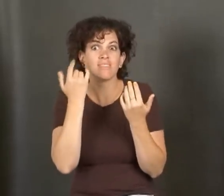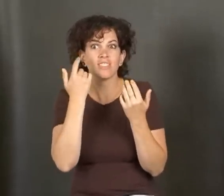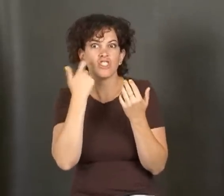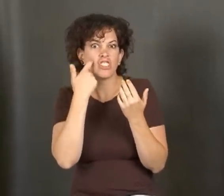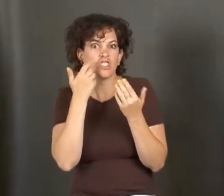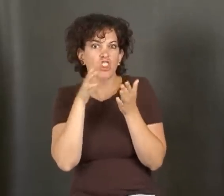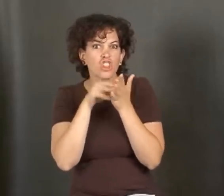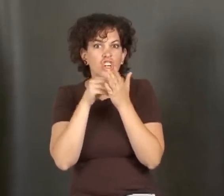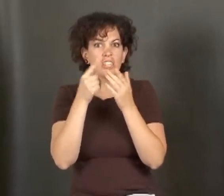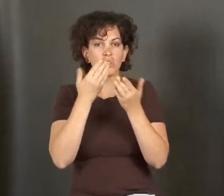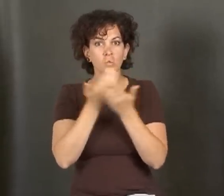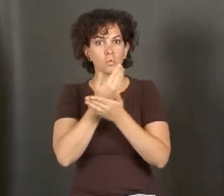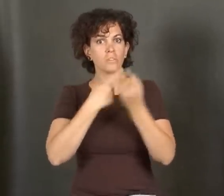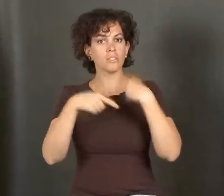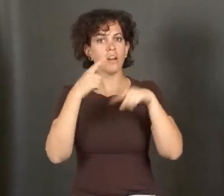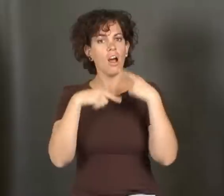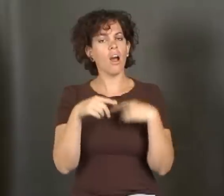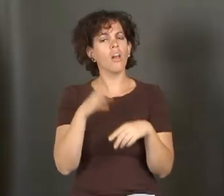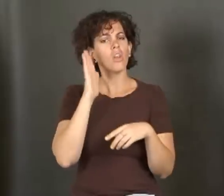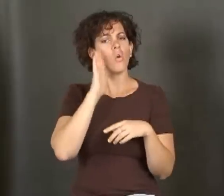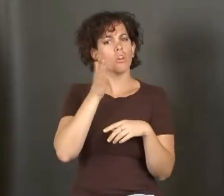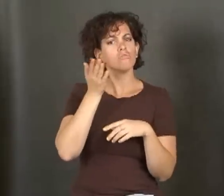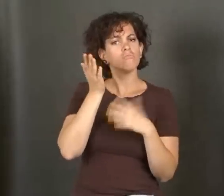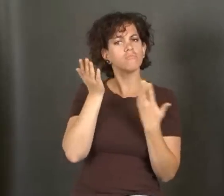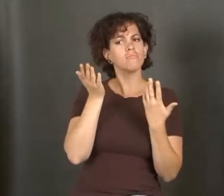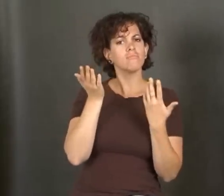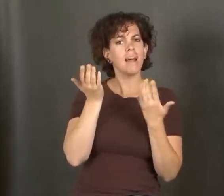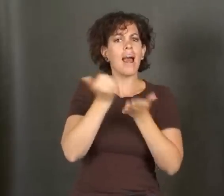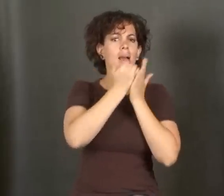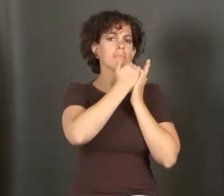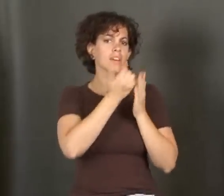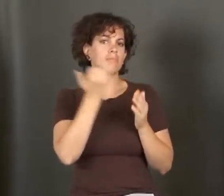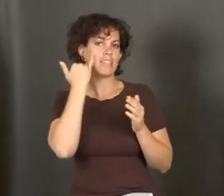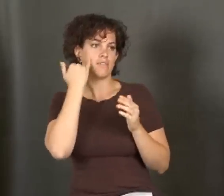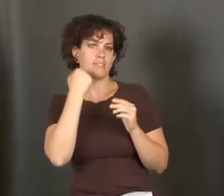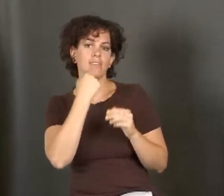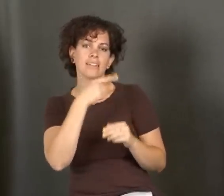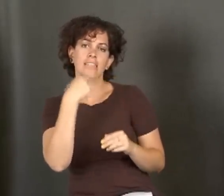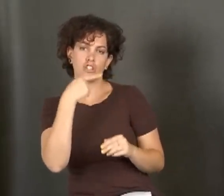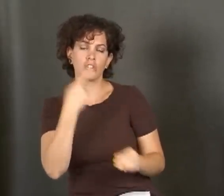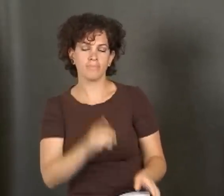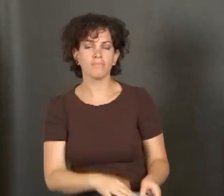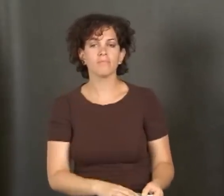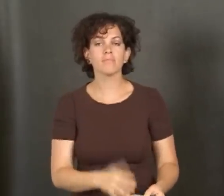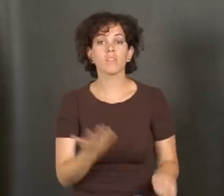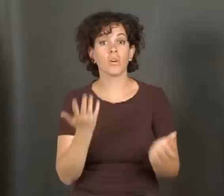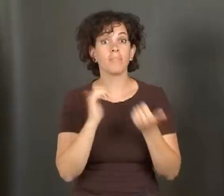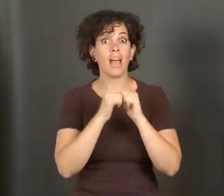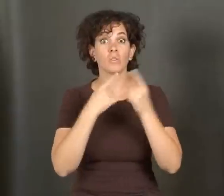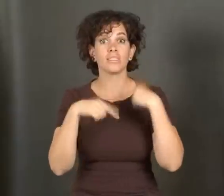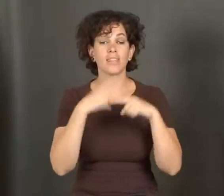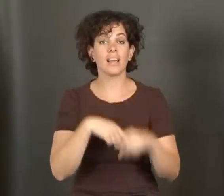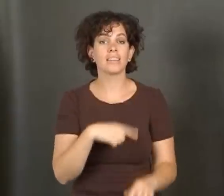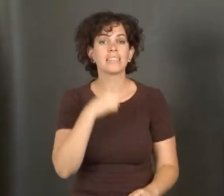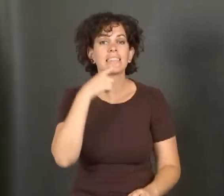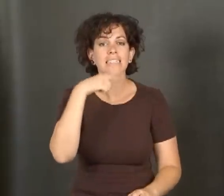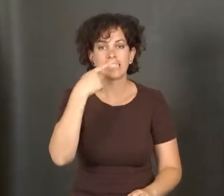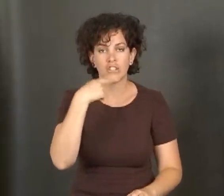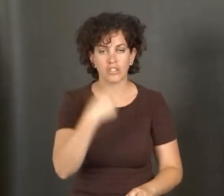make it a little bit clearer for a new signer. And it will be helpful to know whether or not a person is deaf or